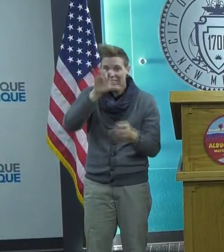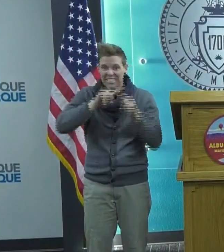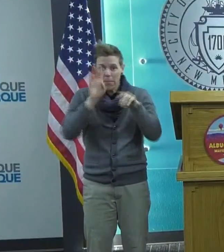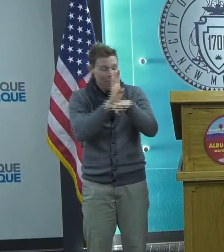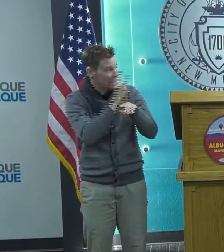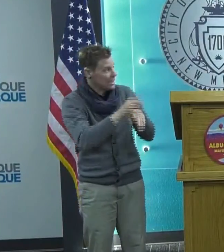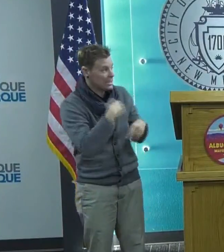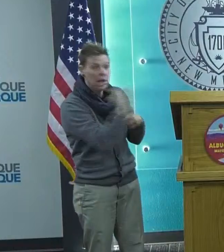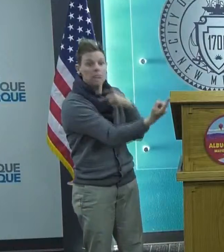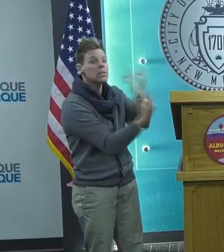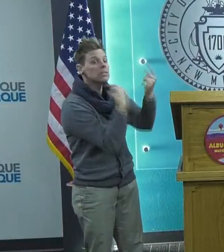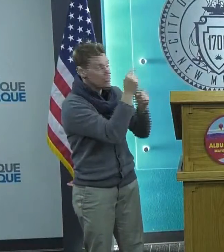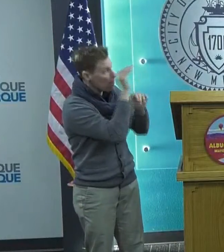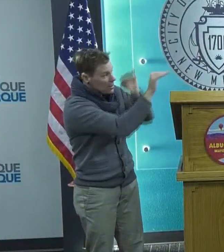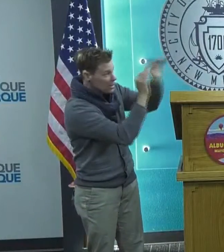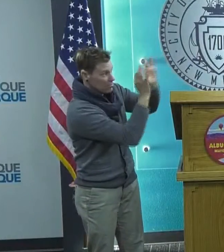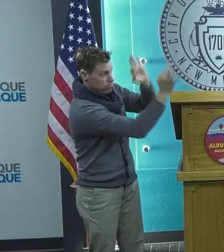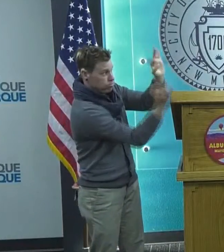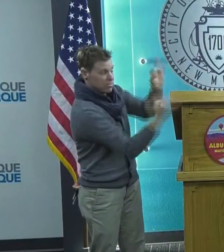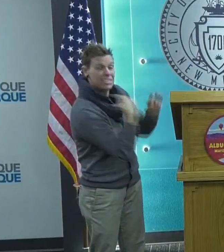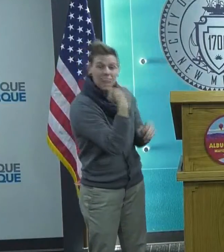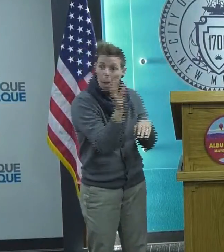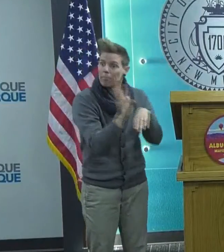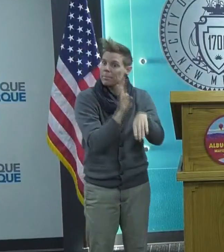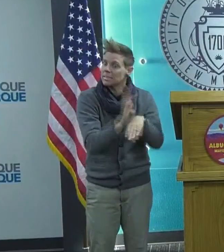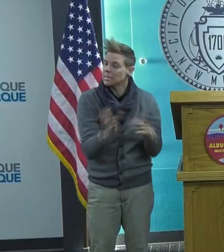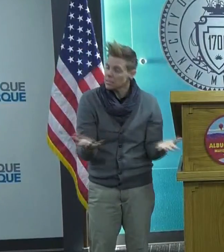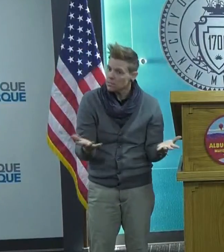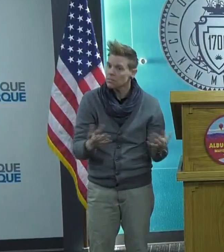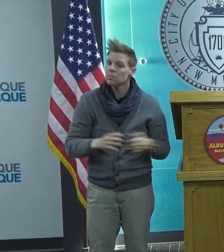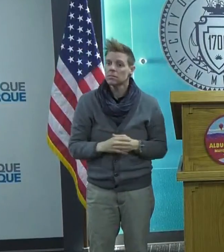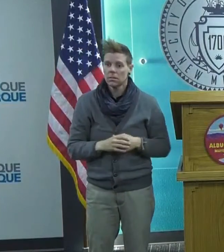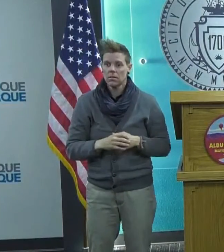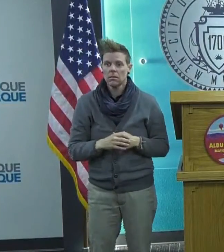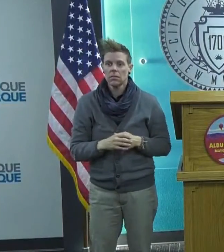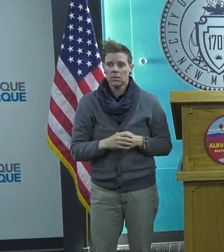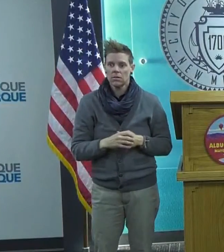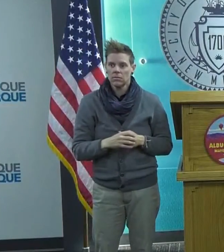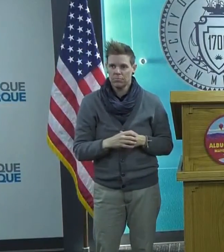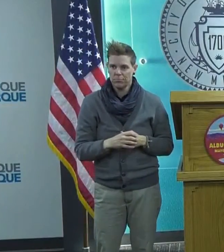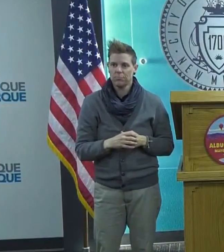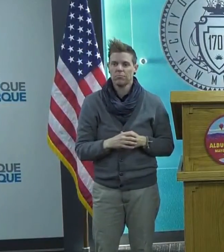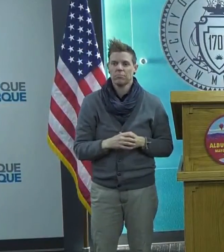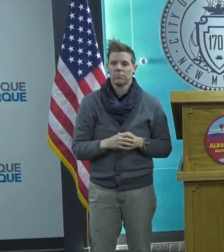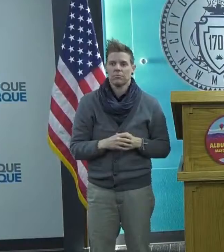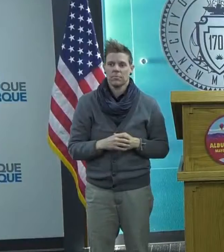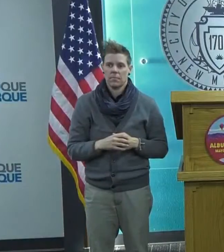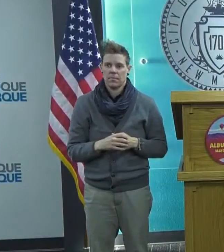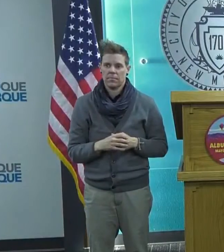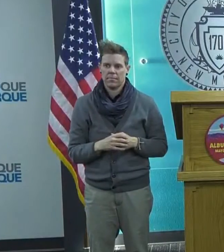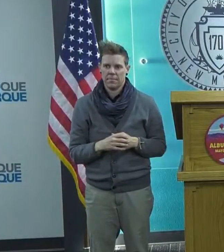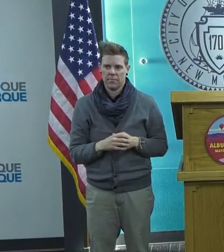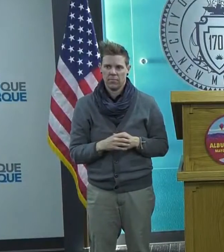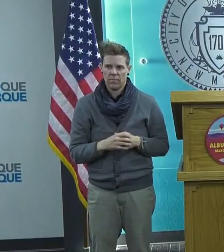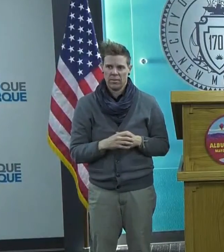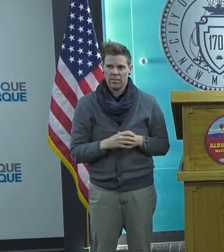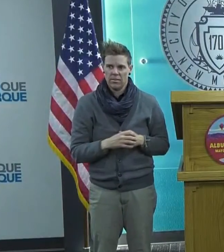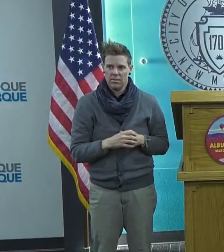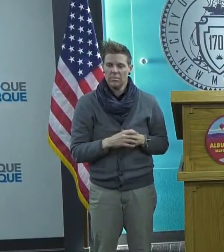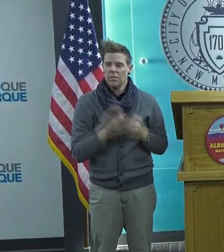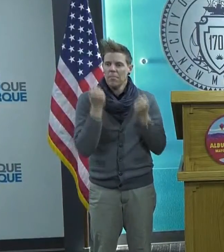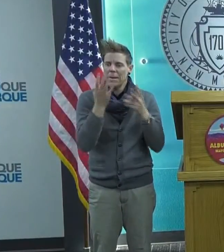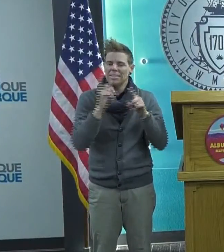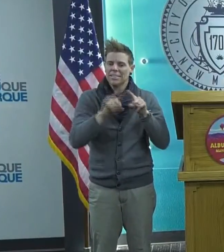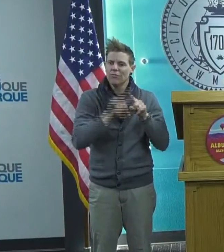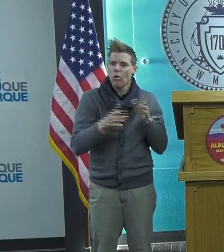us, here you can see too, there's a lot of corridors being targeted, and that's where there's big retail and the potential for mass